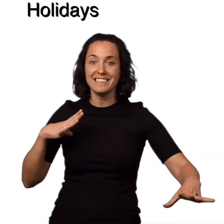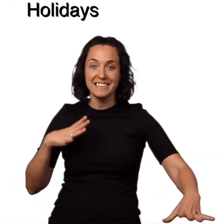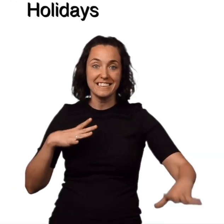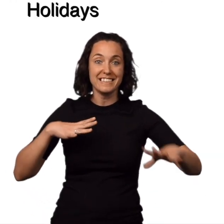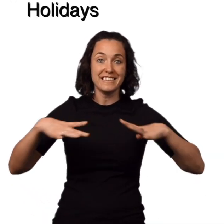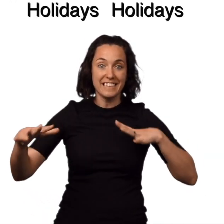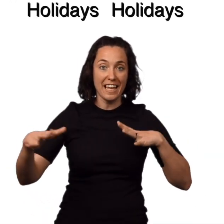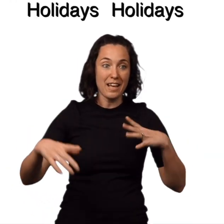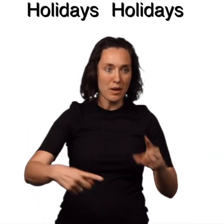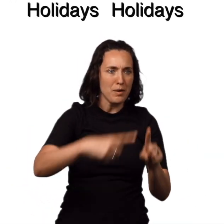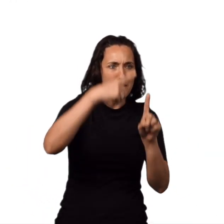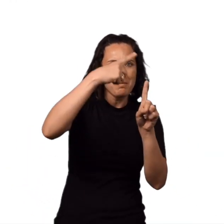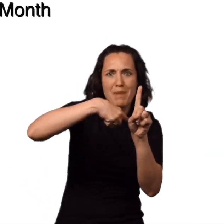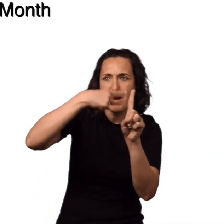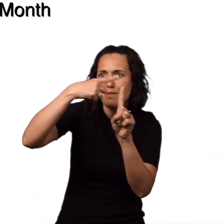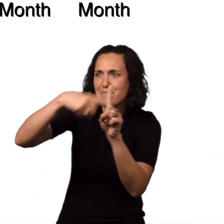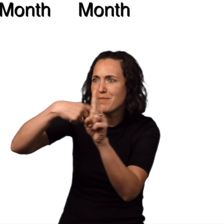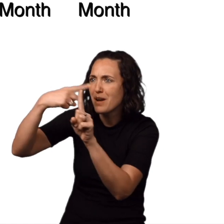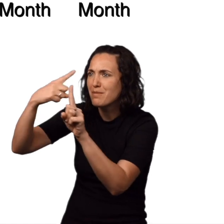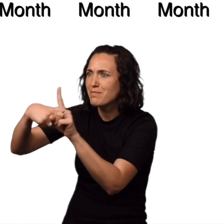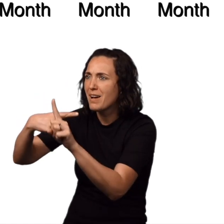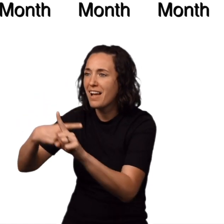Holidays, holidays, month, month, month.